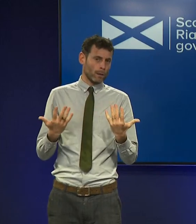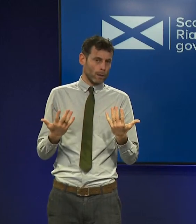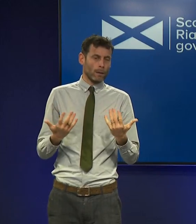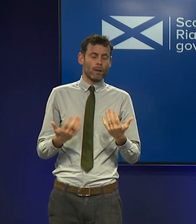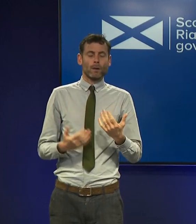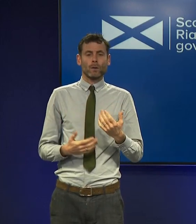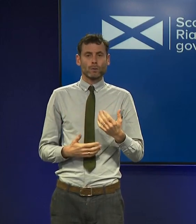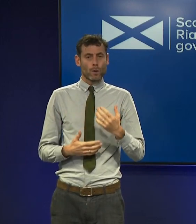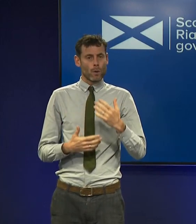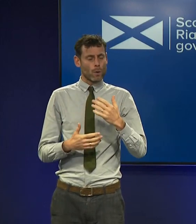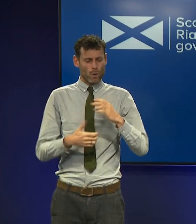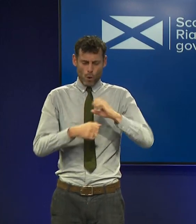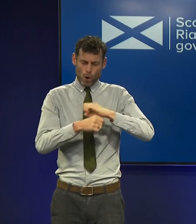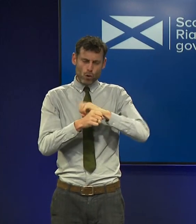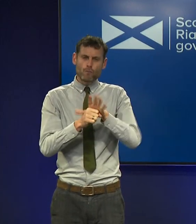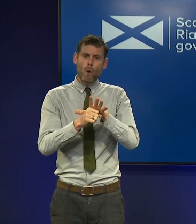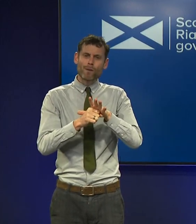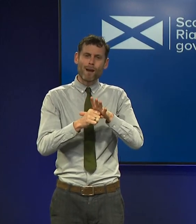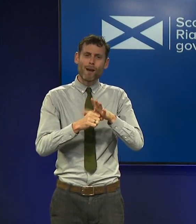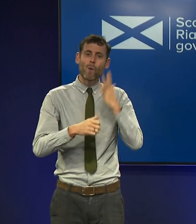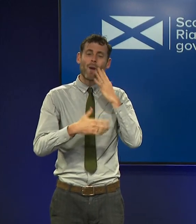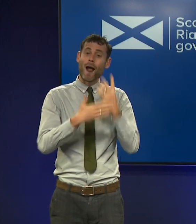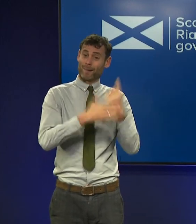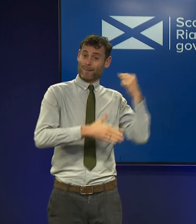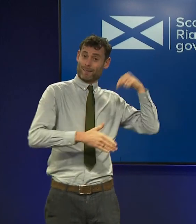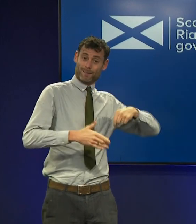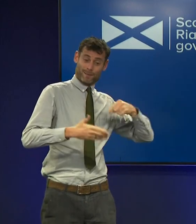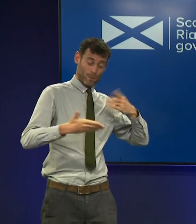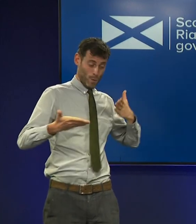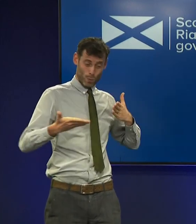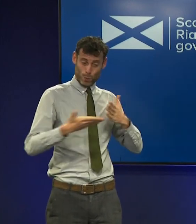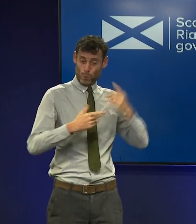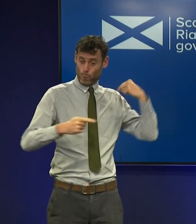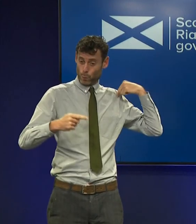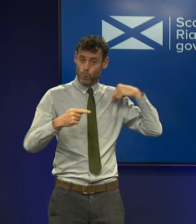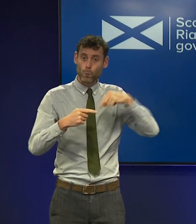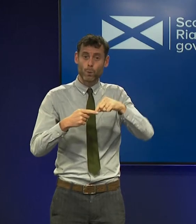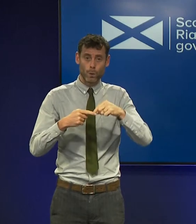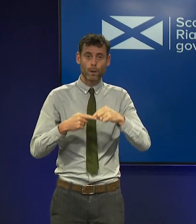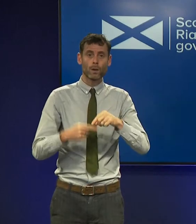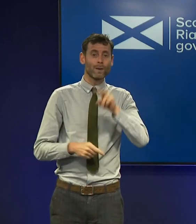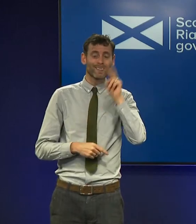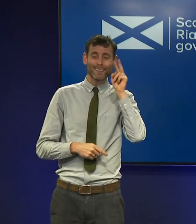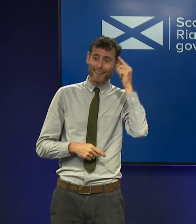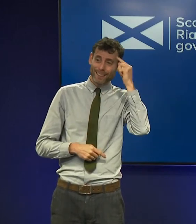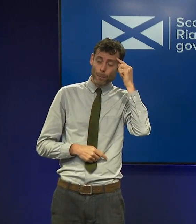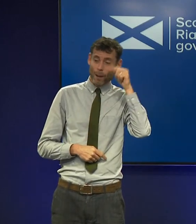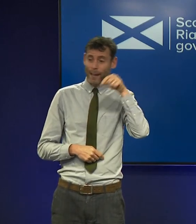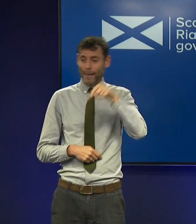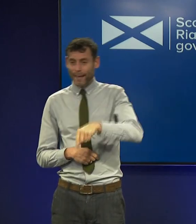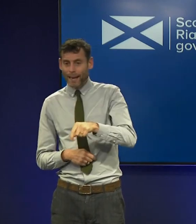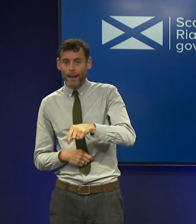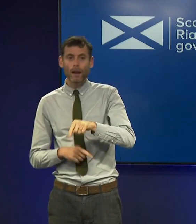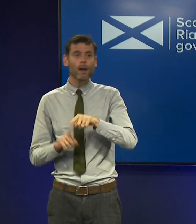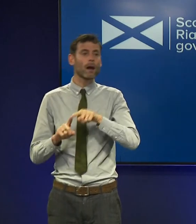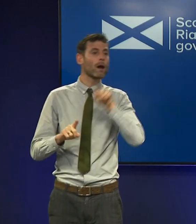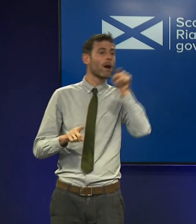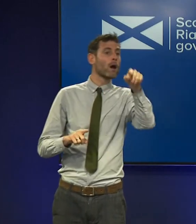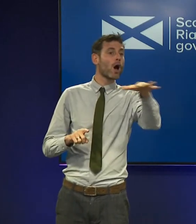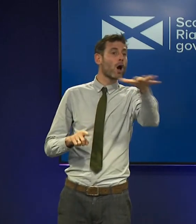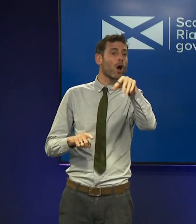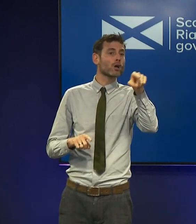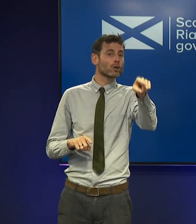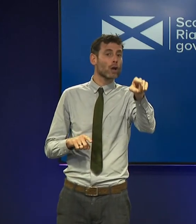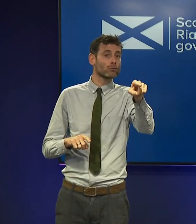pandemic, the conditions either here or in the country you might be travelling to that are in place when you book your